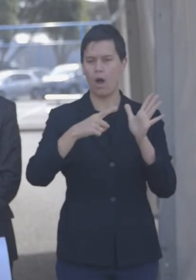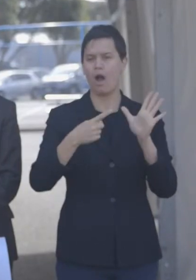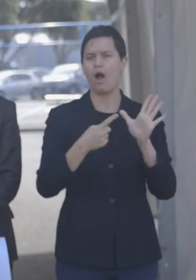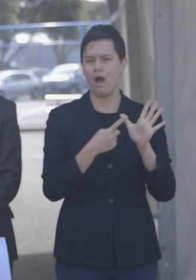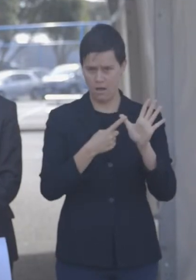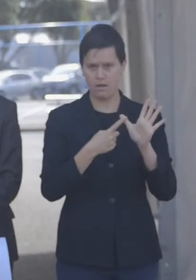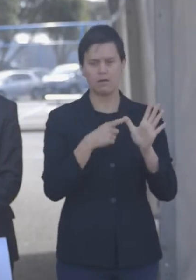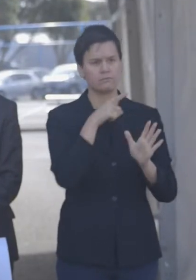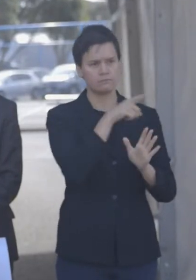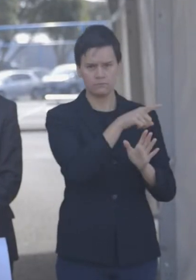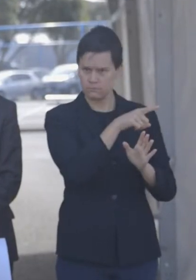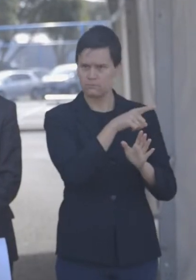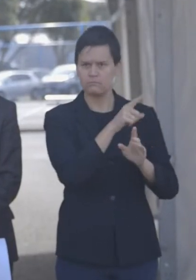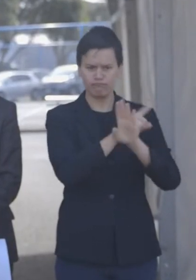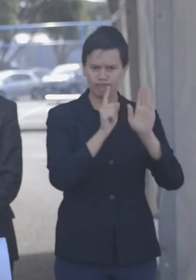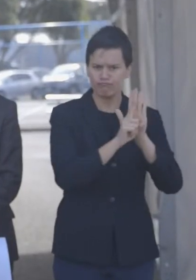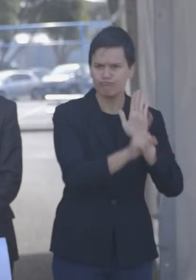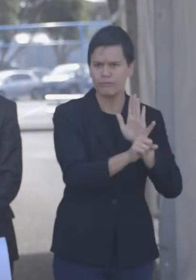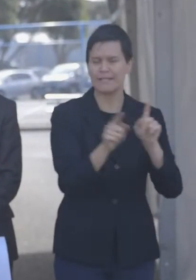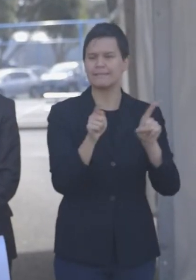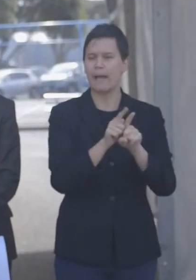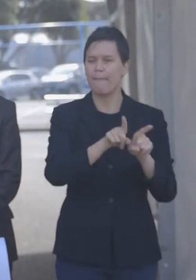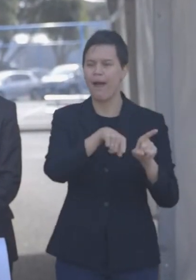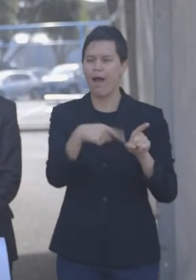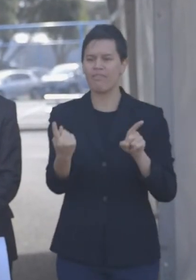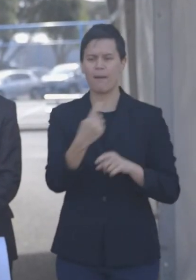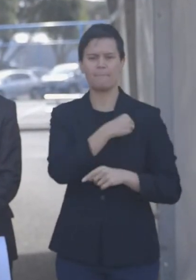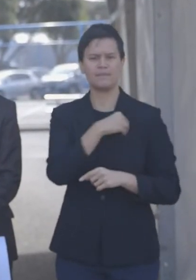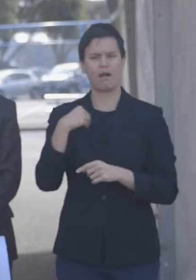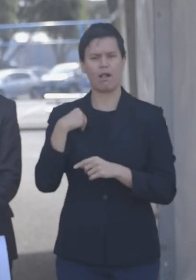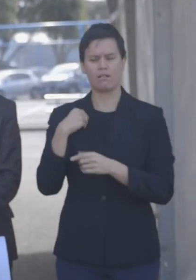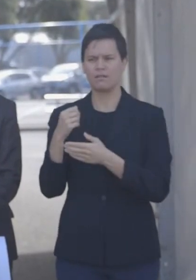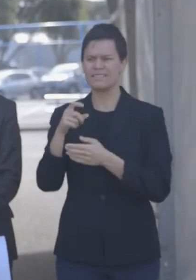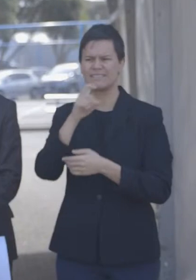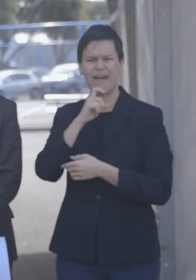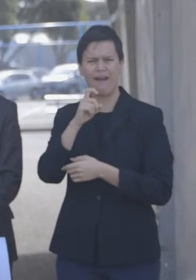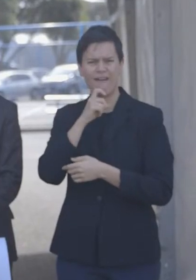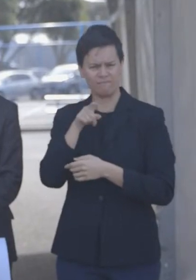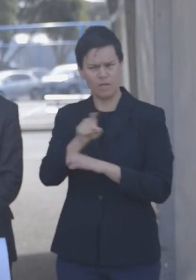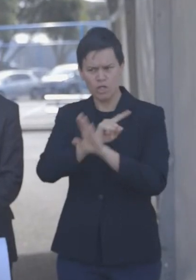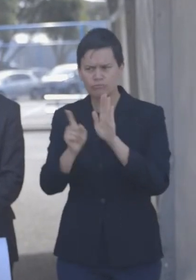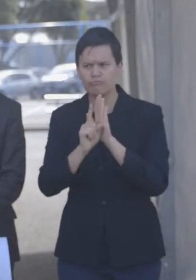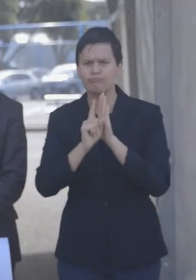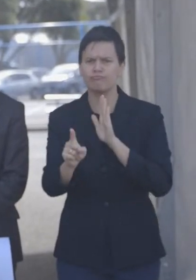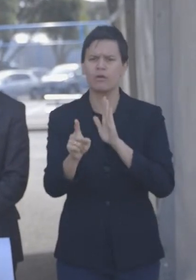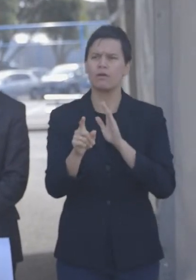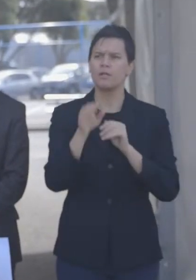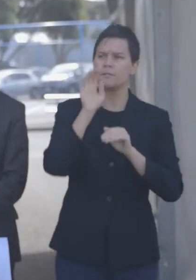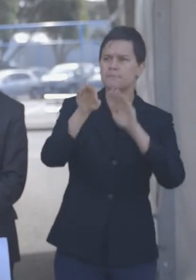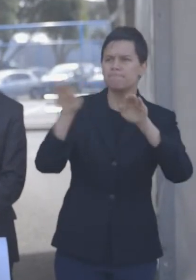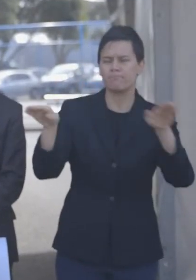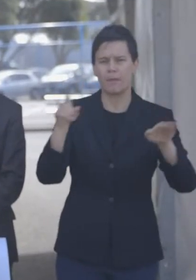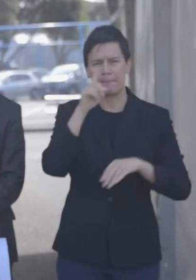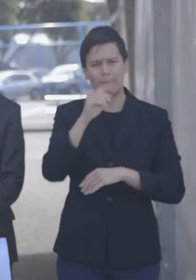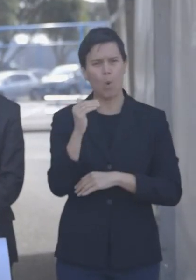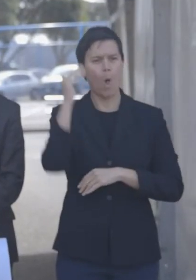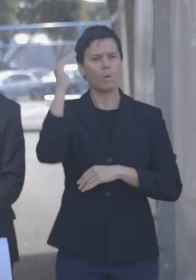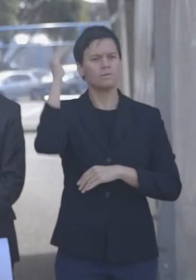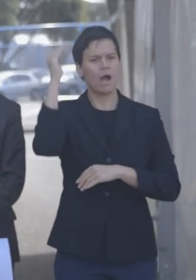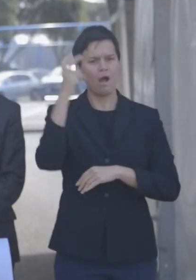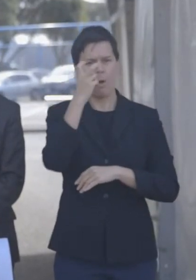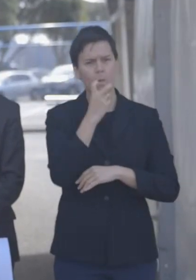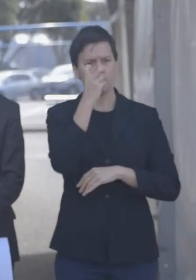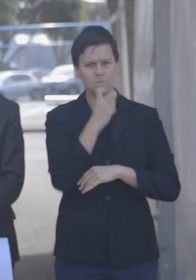were active in reaching out, I guess, to our older people, to people with